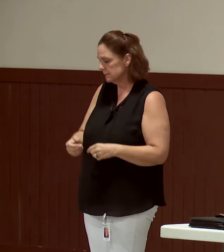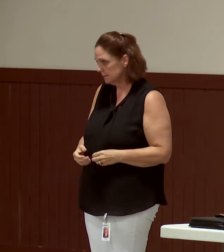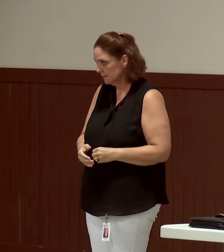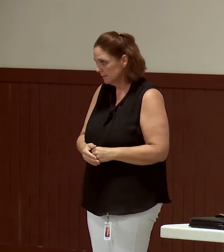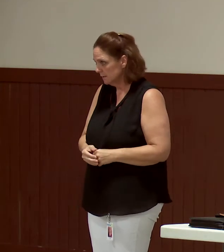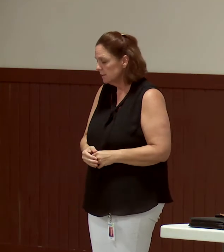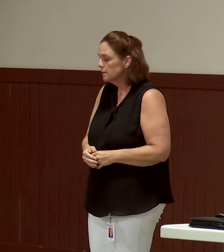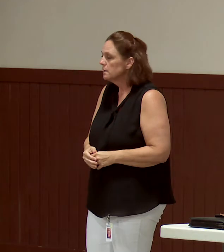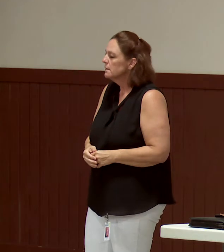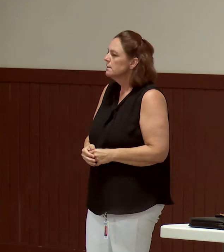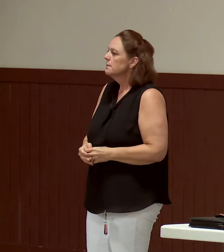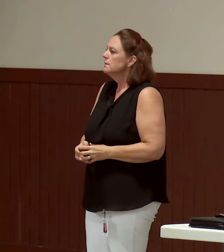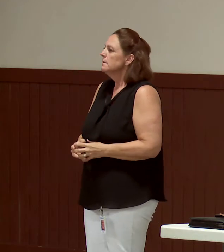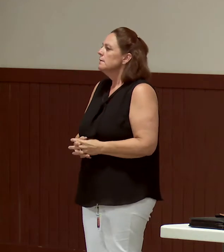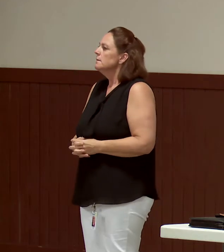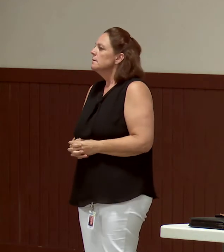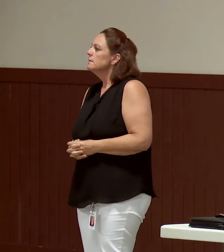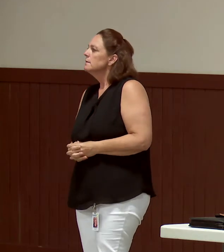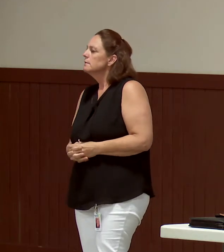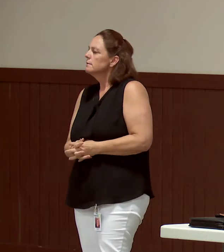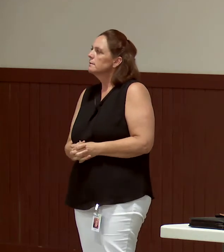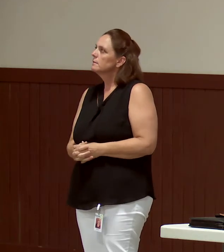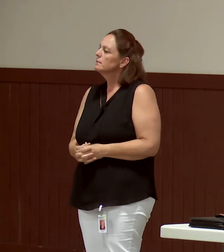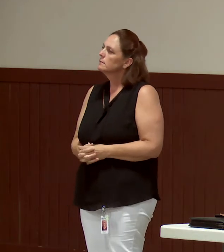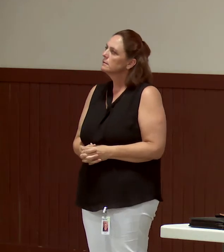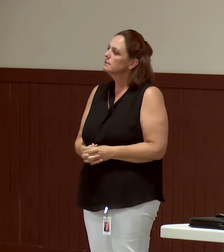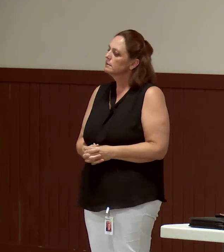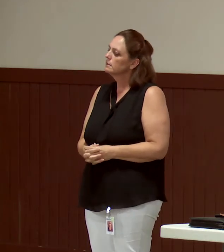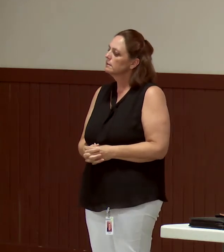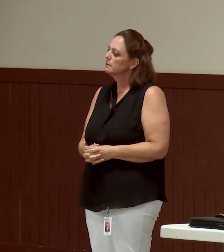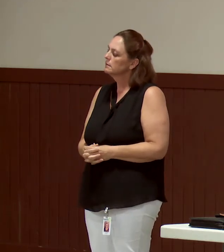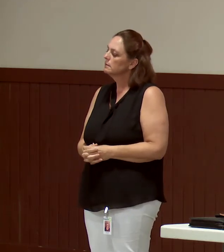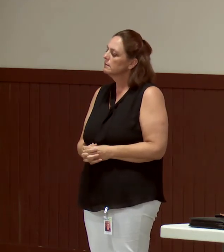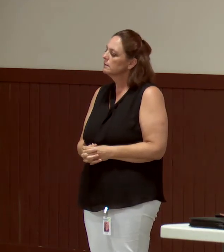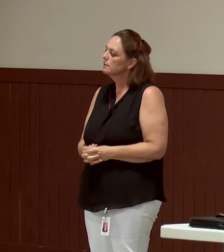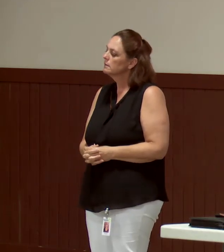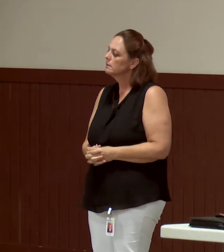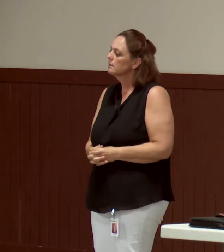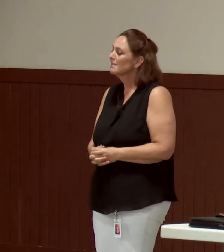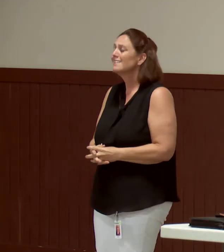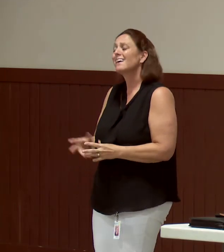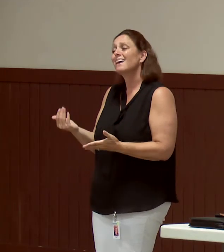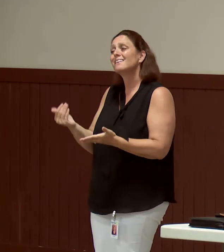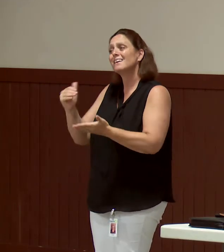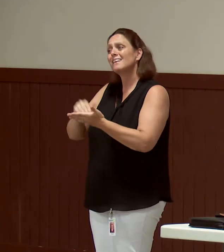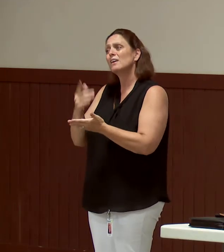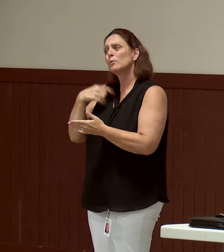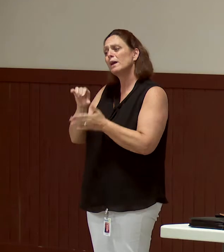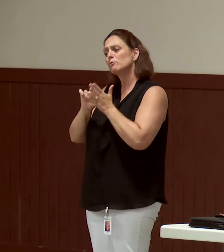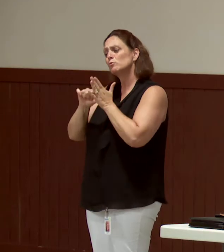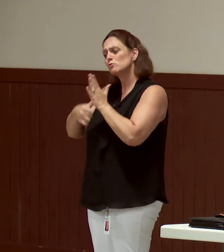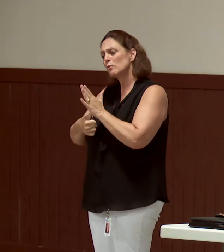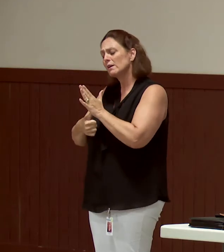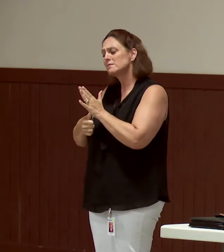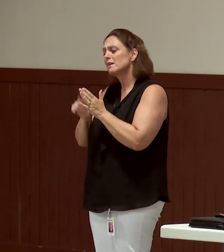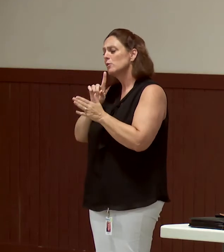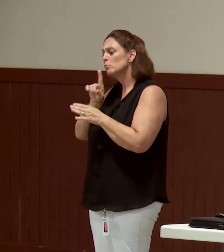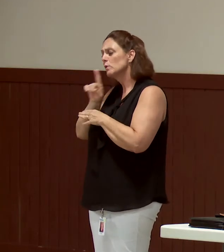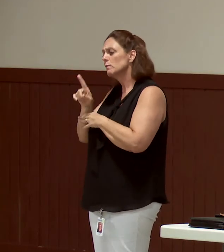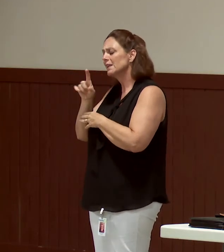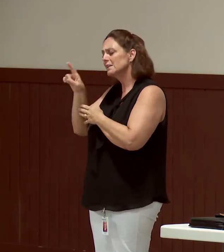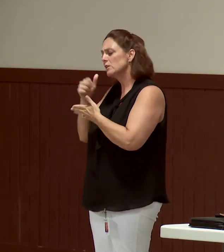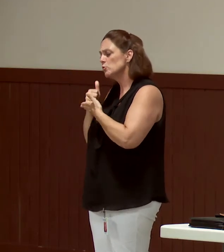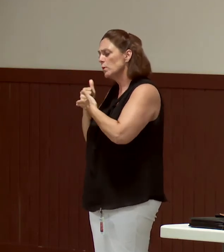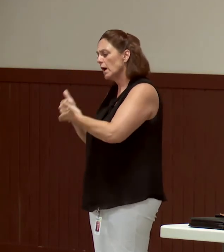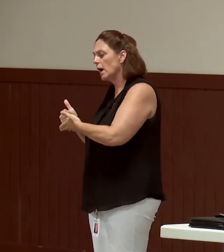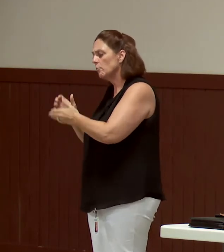We also have taken a lot into consideration for the landlords, as I mentioned before, and so Waypoint is working